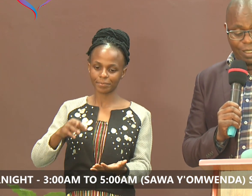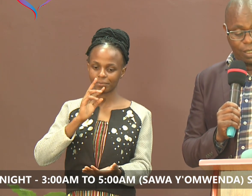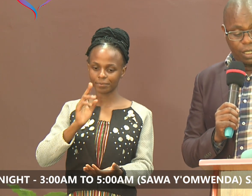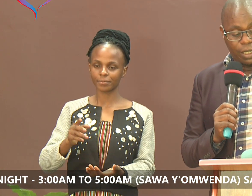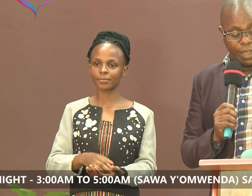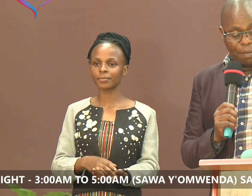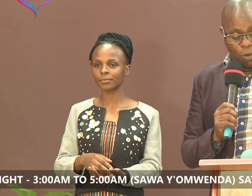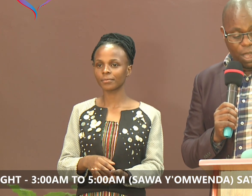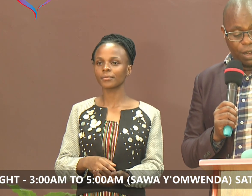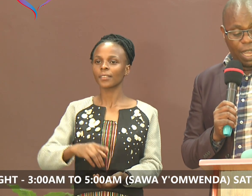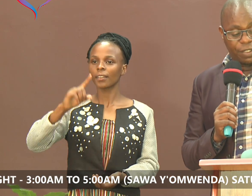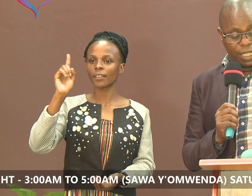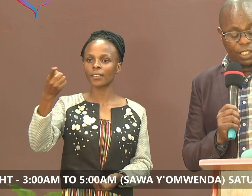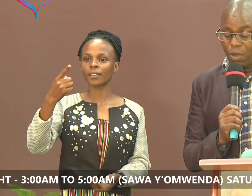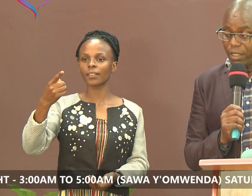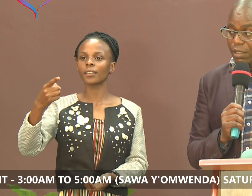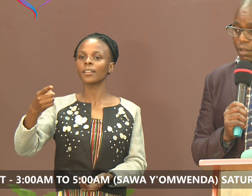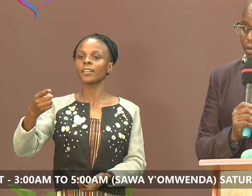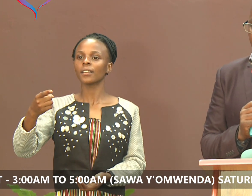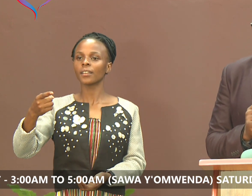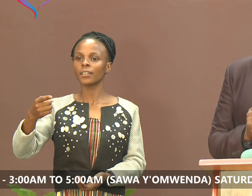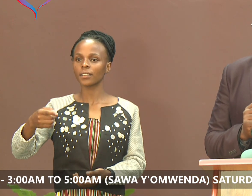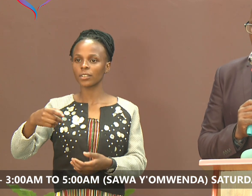Those are eight. Number one, I've said, is what?